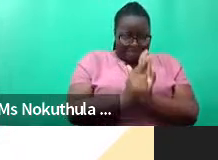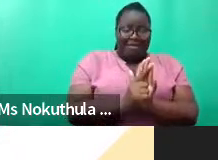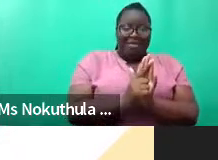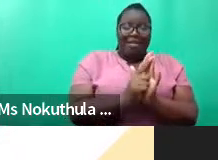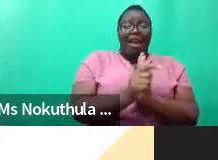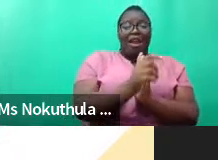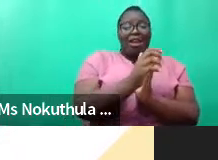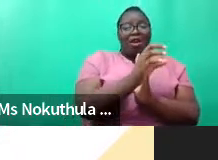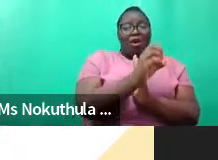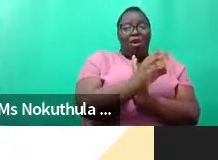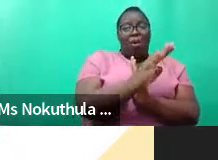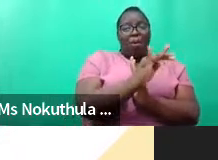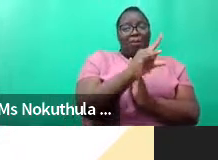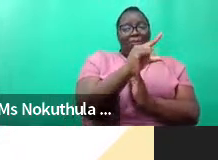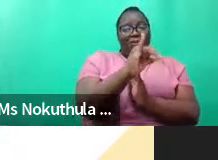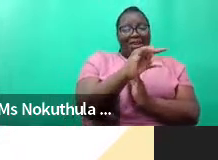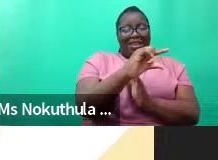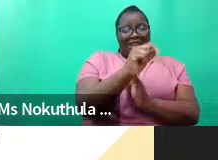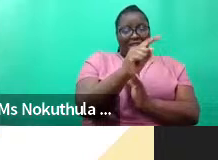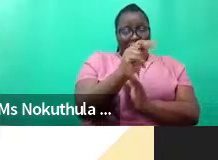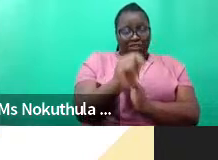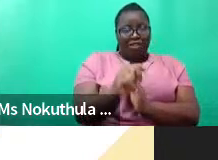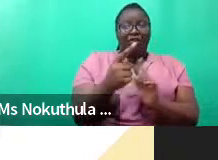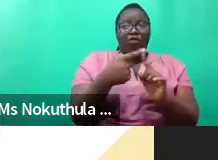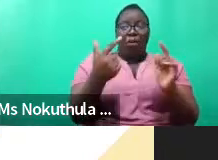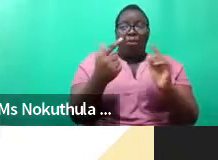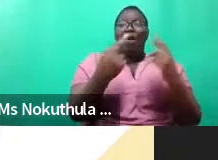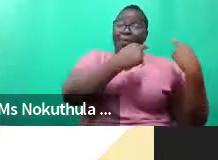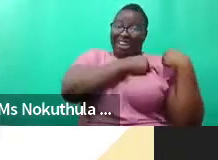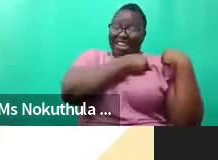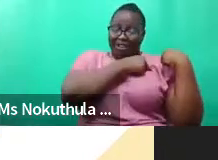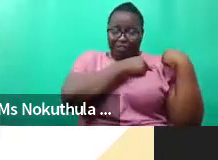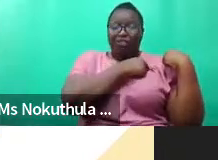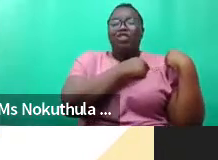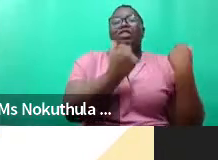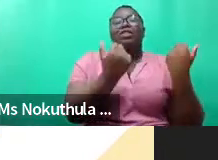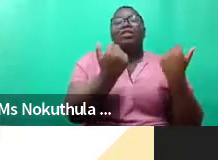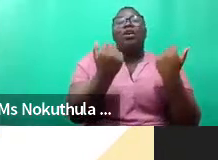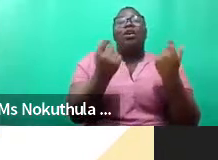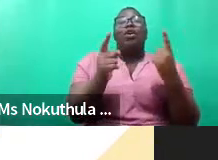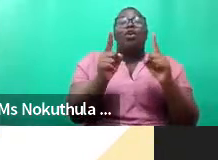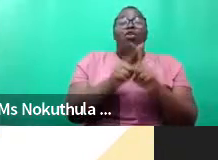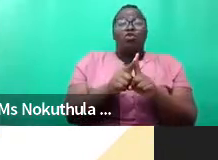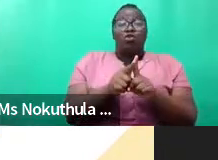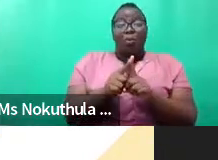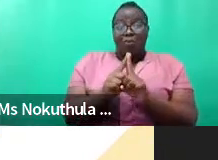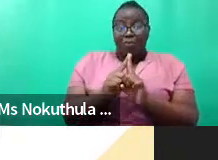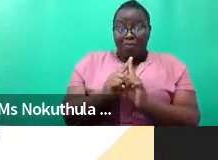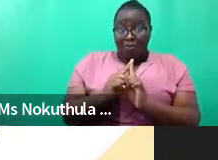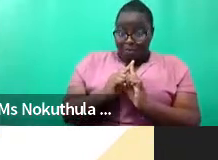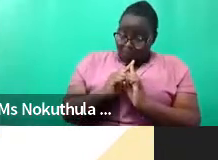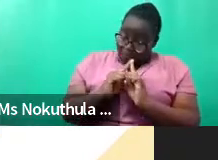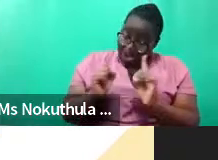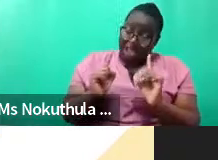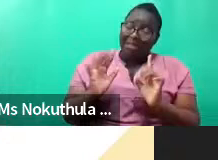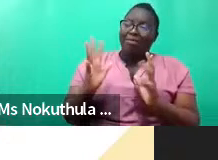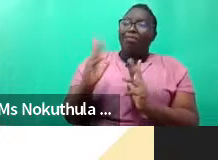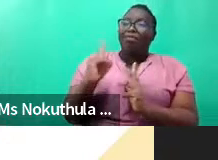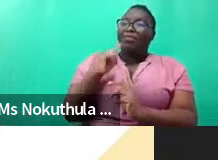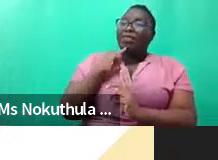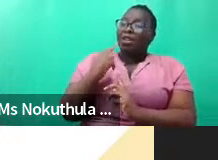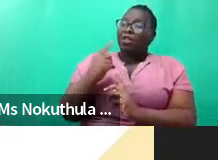our constitution, and our legislation like our Equality Act. But that being said, when you look at these